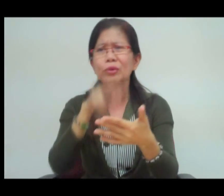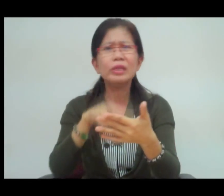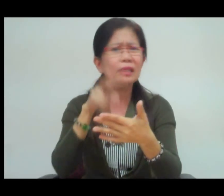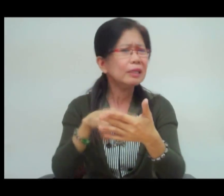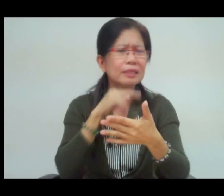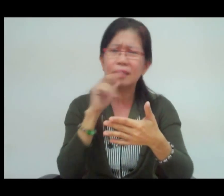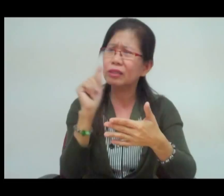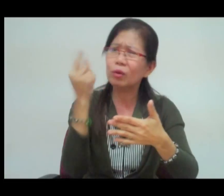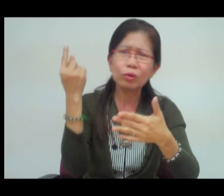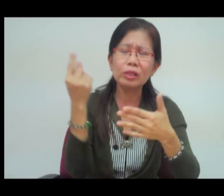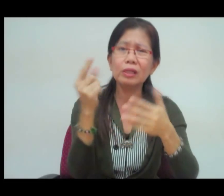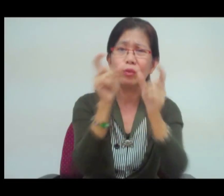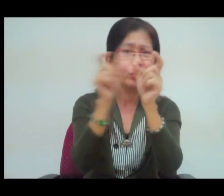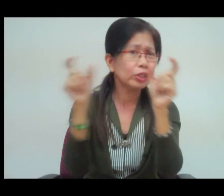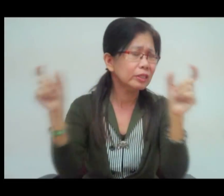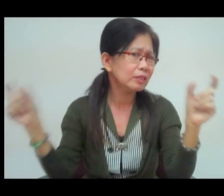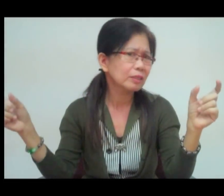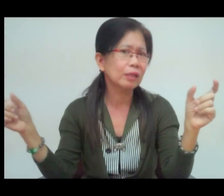Reading is not only word. There's